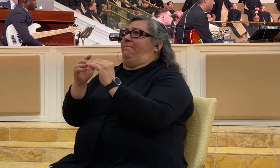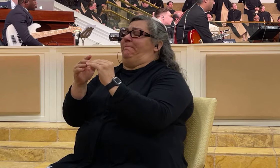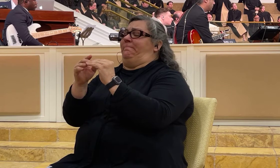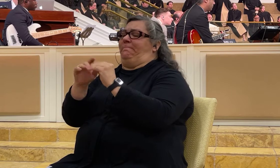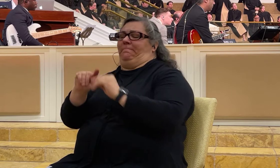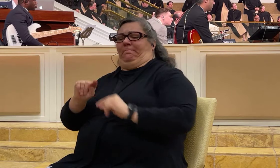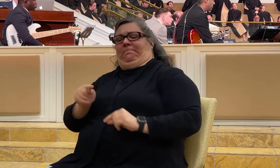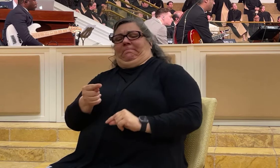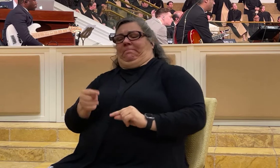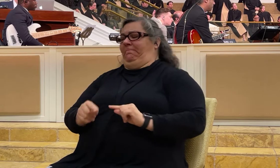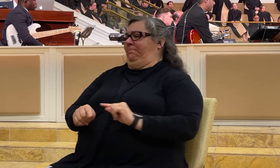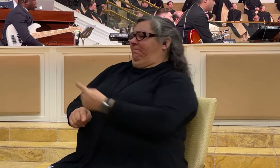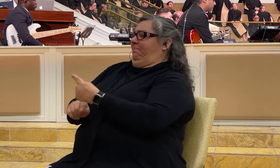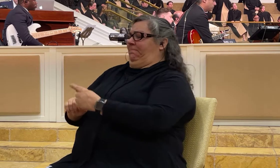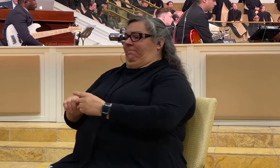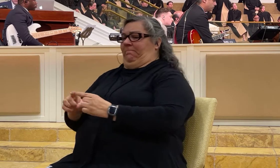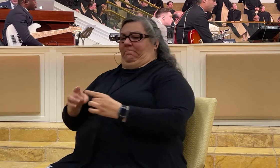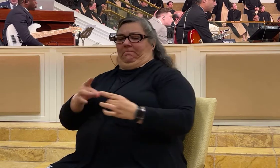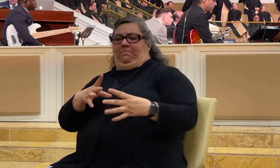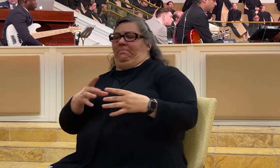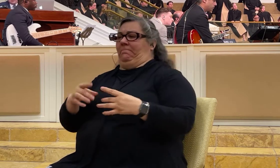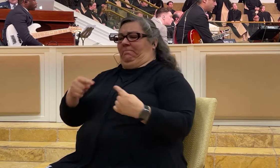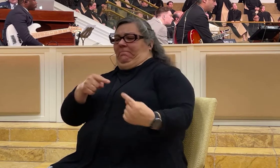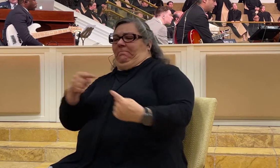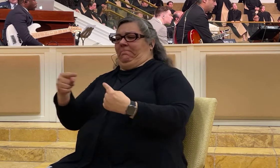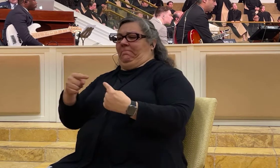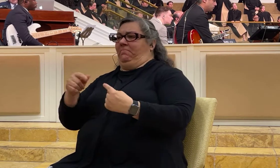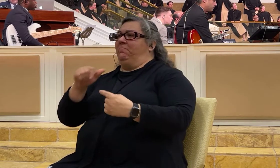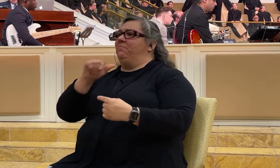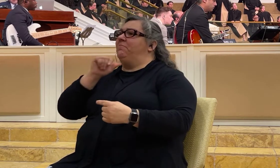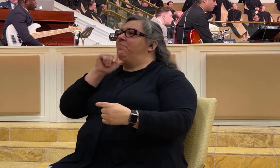spiteful and incivil.